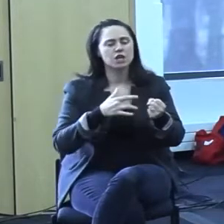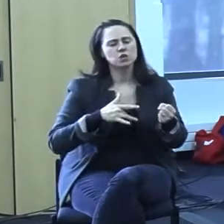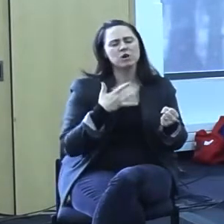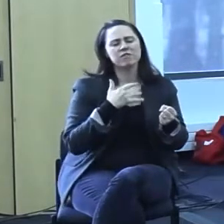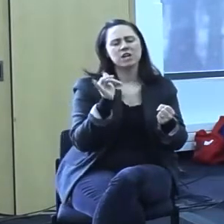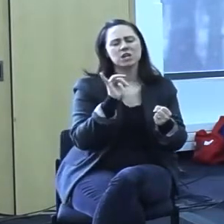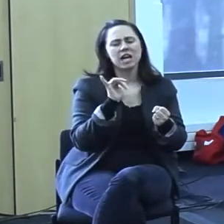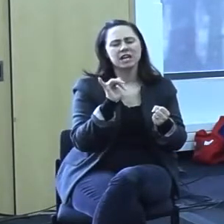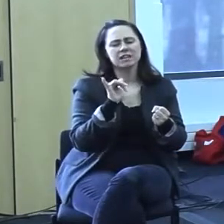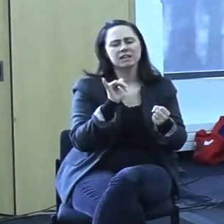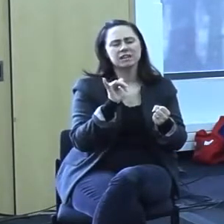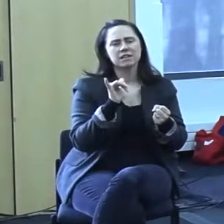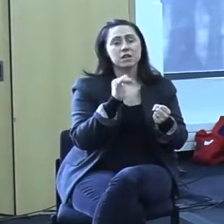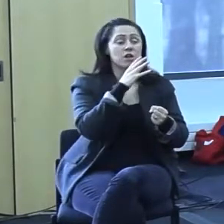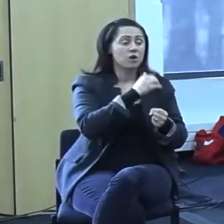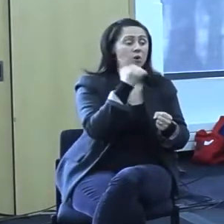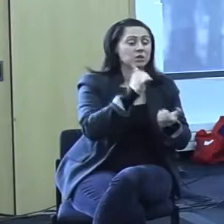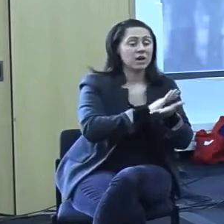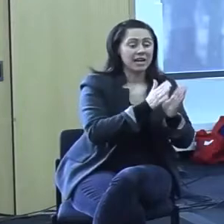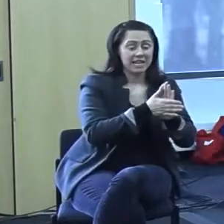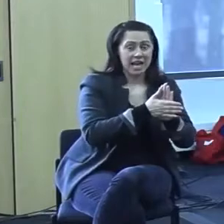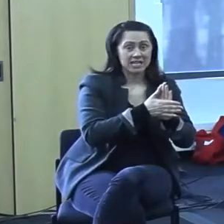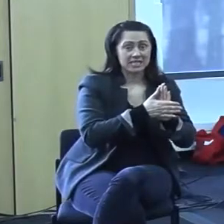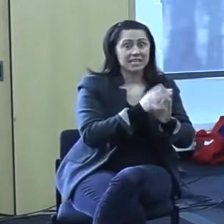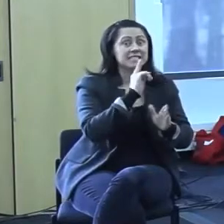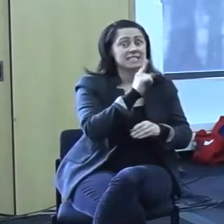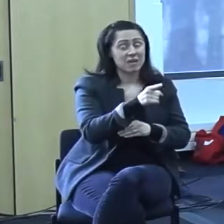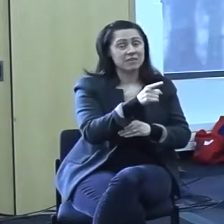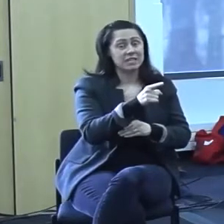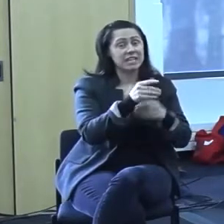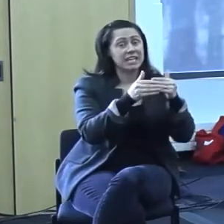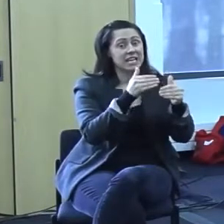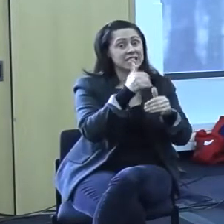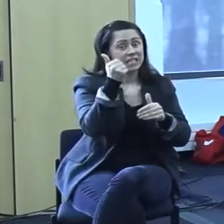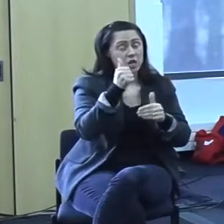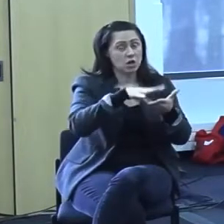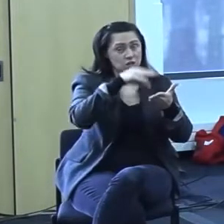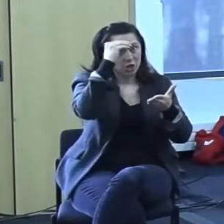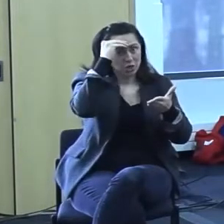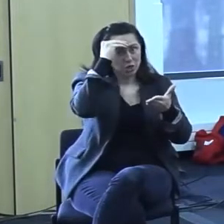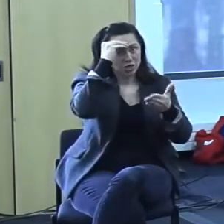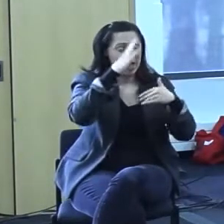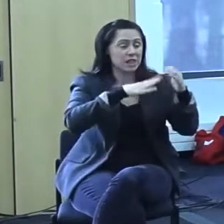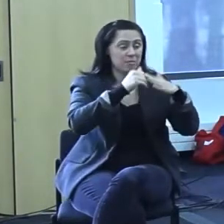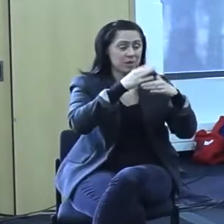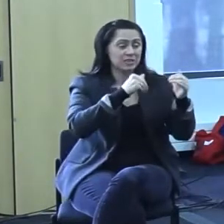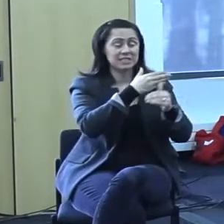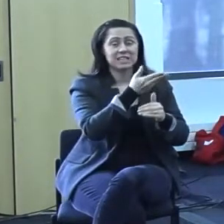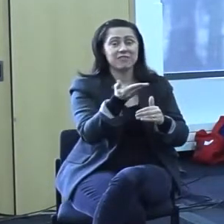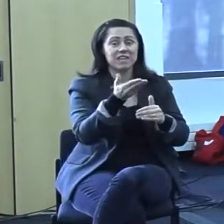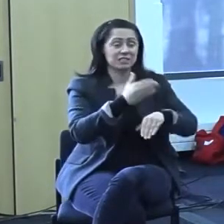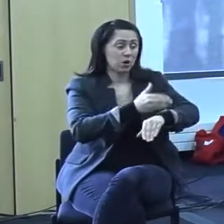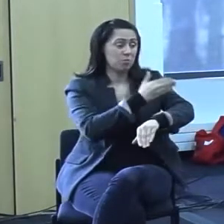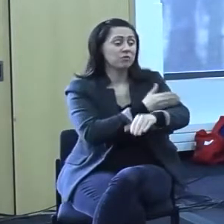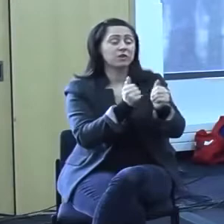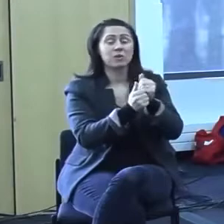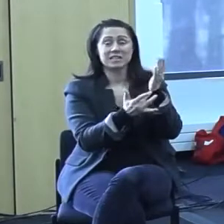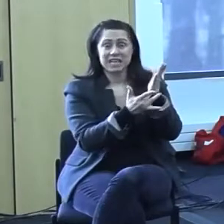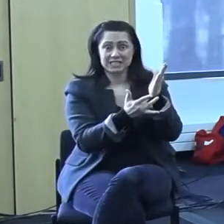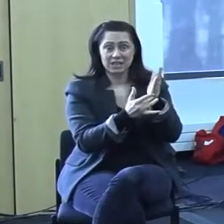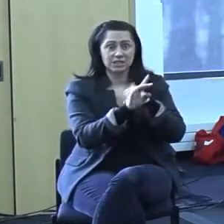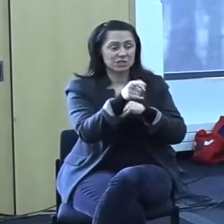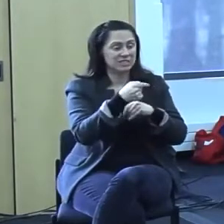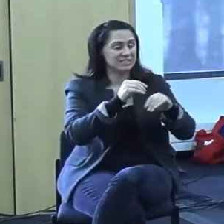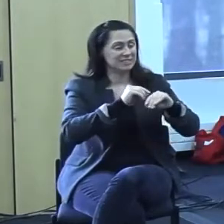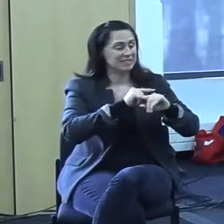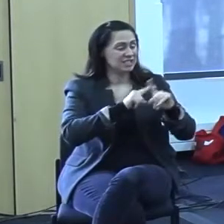feel like the older I get, it's definitely easier to learn the buildings, and things are improving with technology and